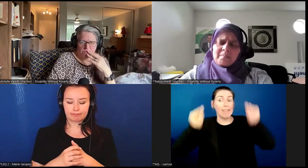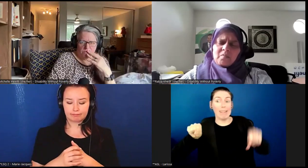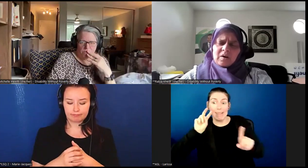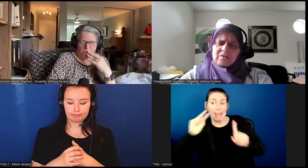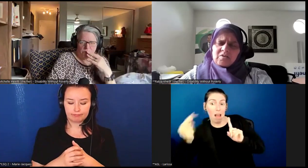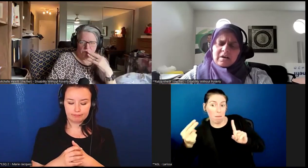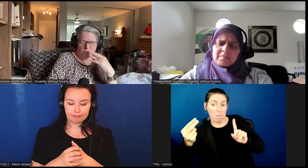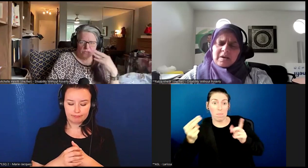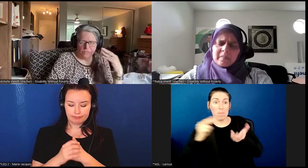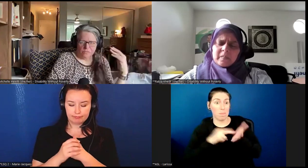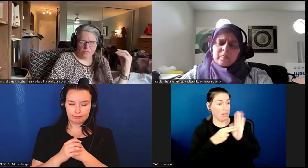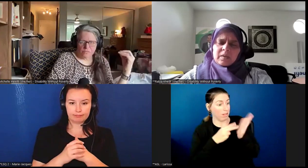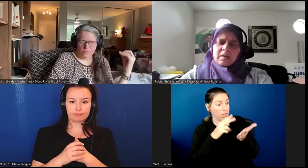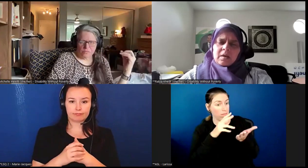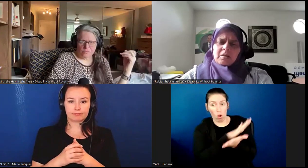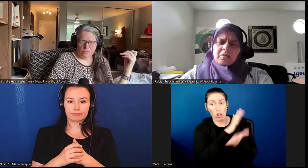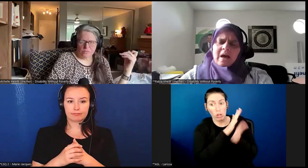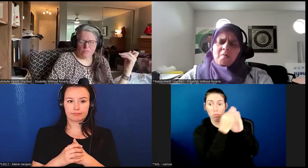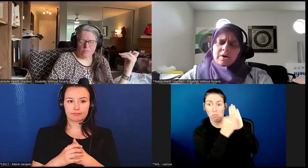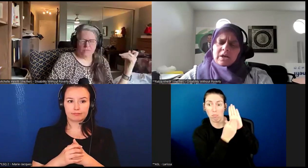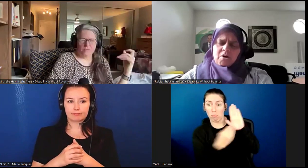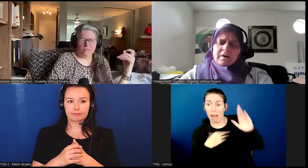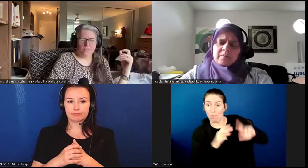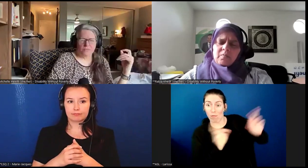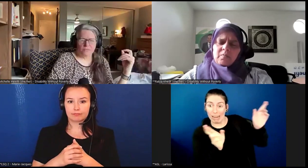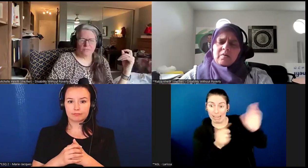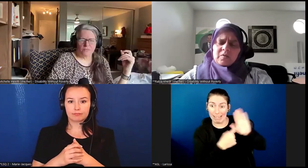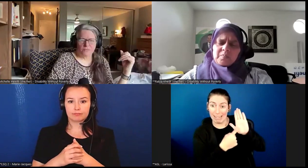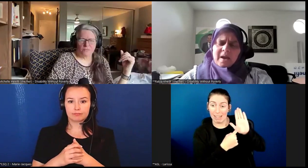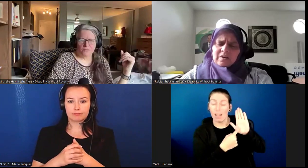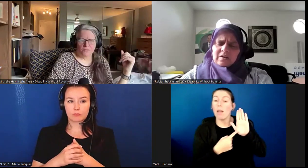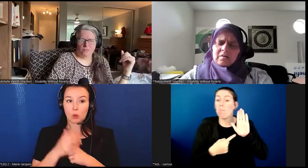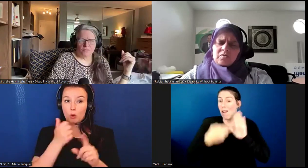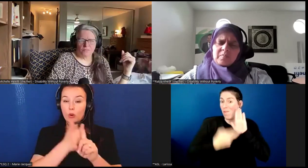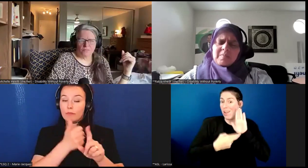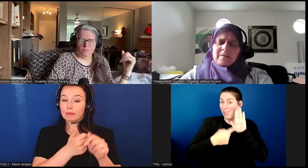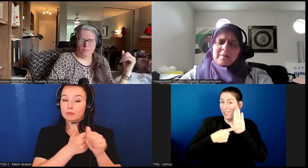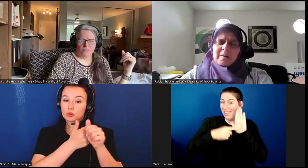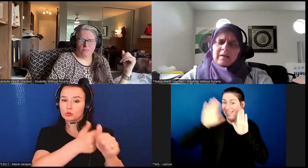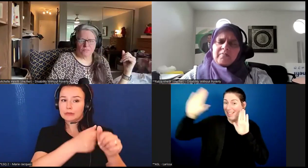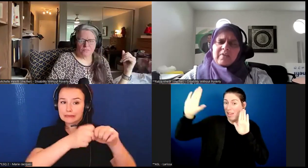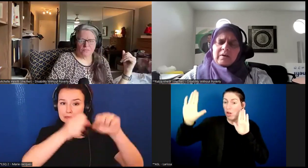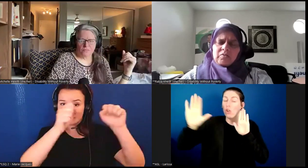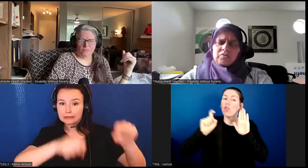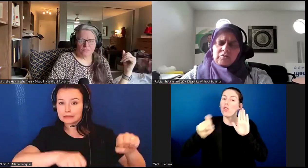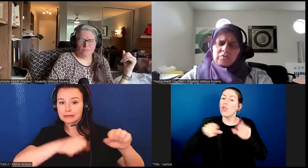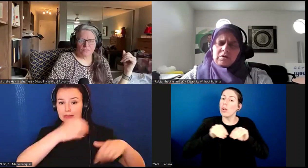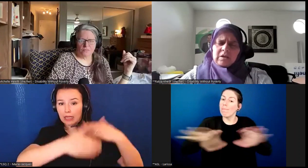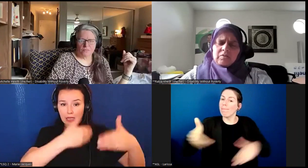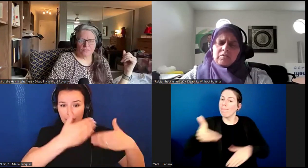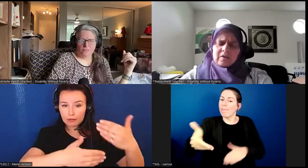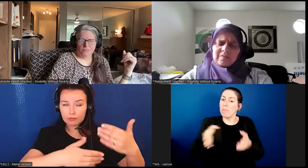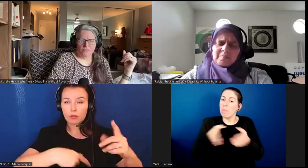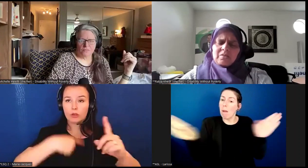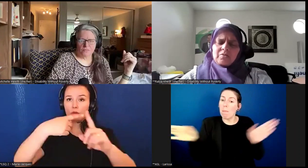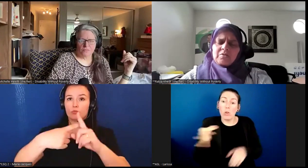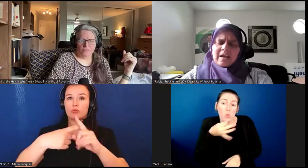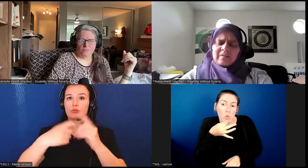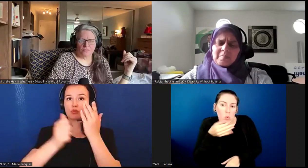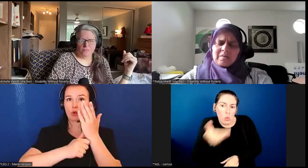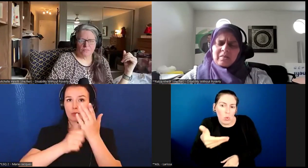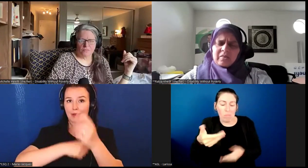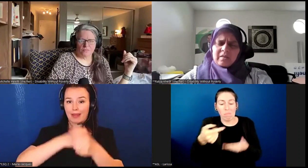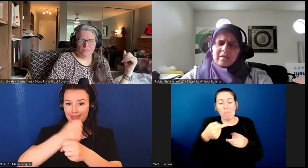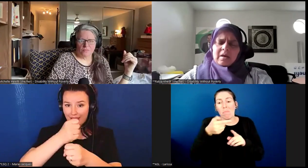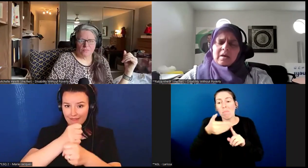have some working document. That working document we are expecting to be made public very soon, either this month or